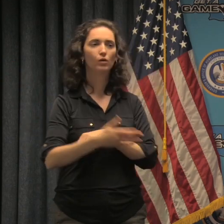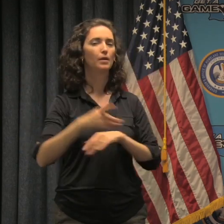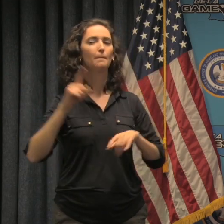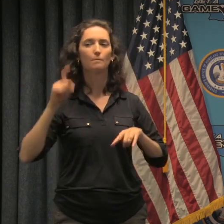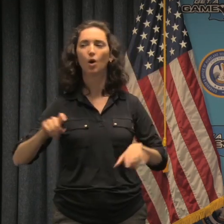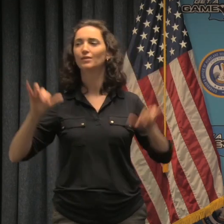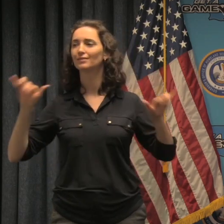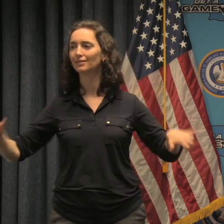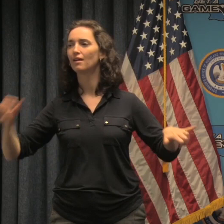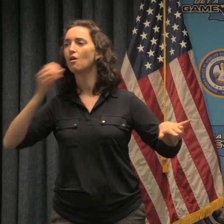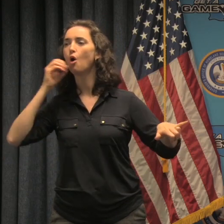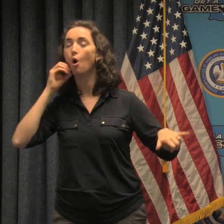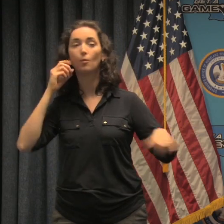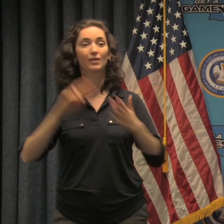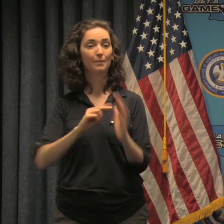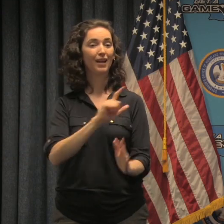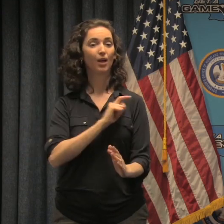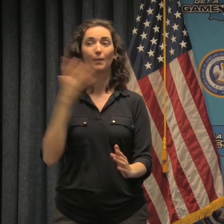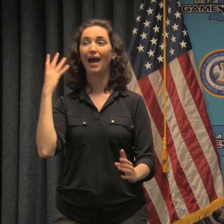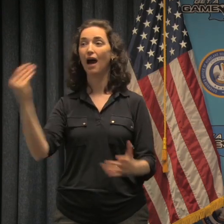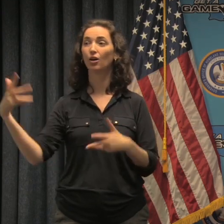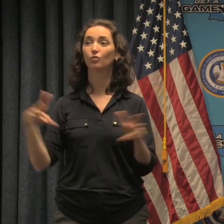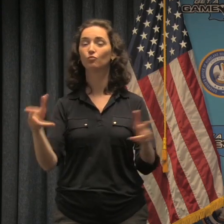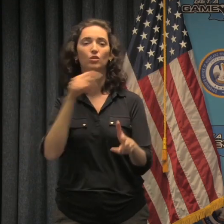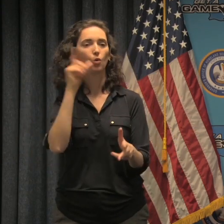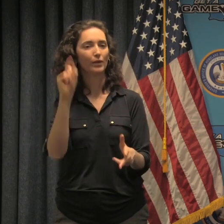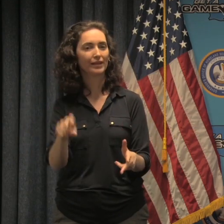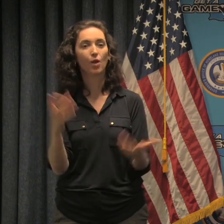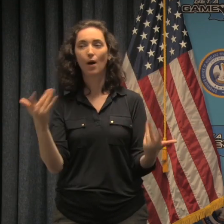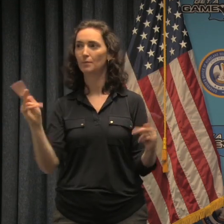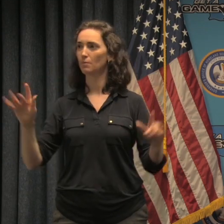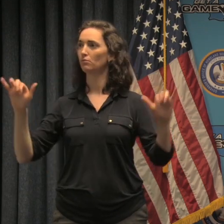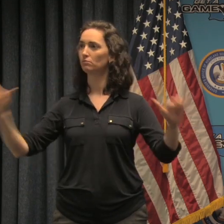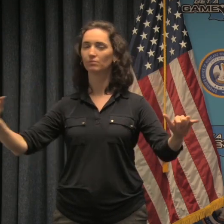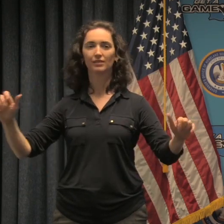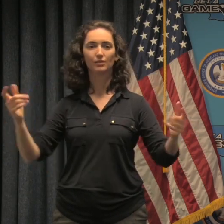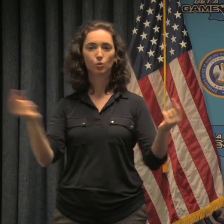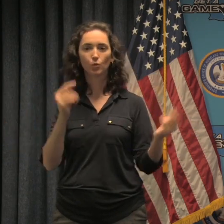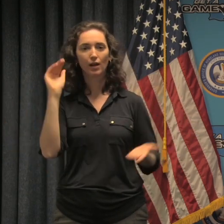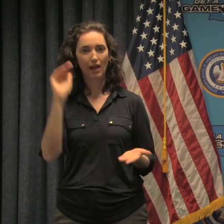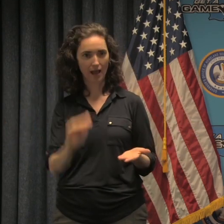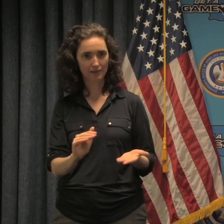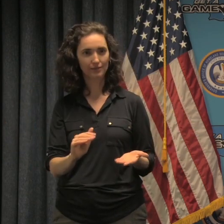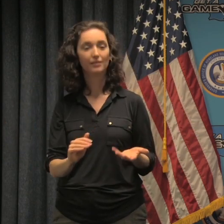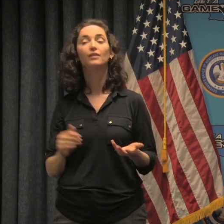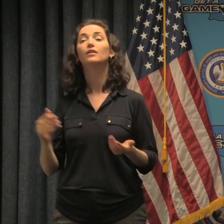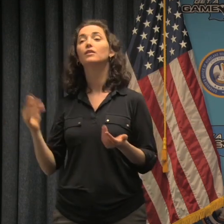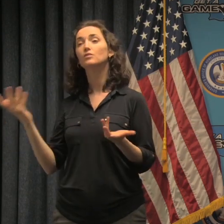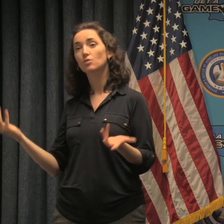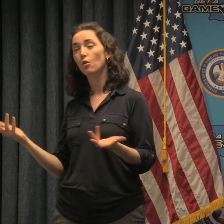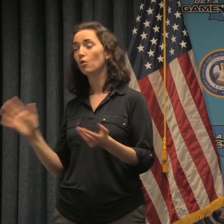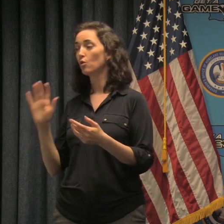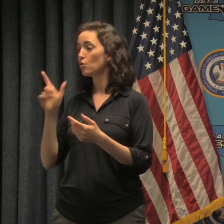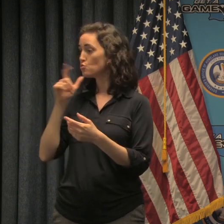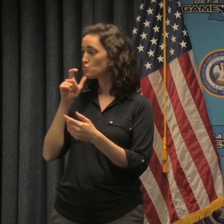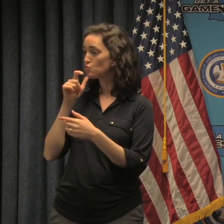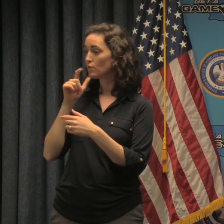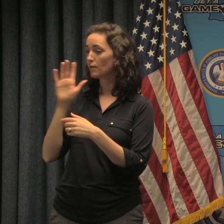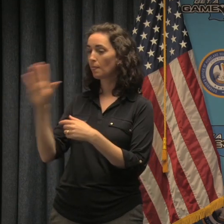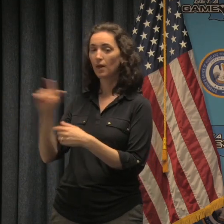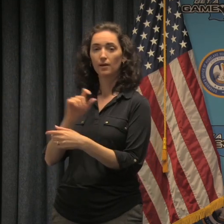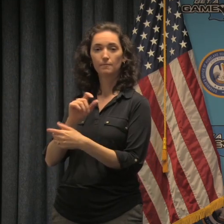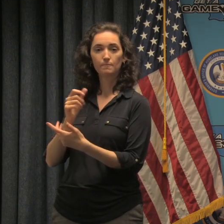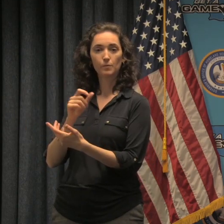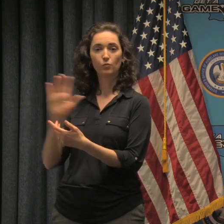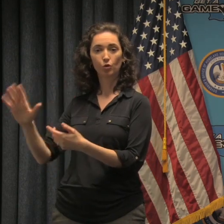officers on the streets because there would be less activity, and then they can marshal a greater percentage of their available